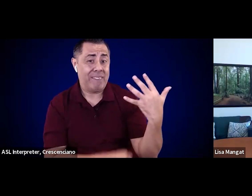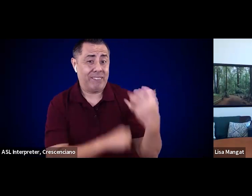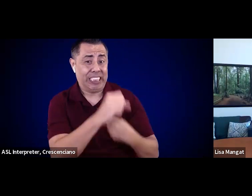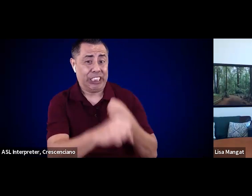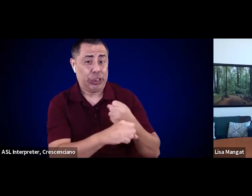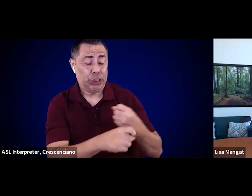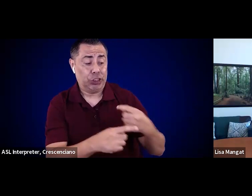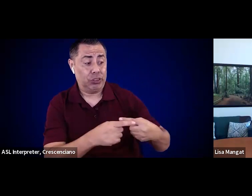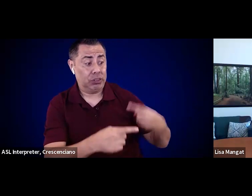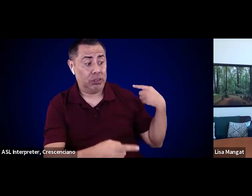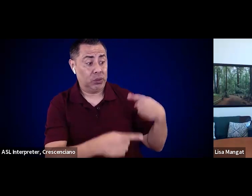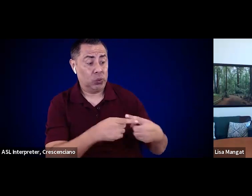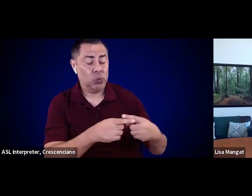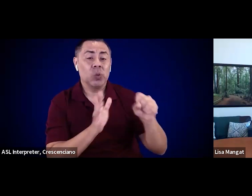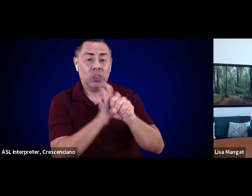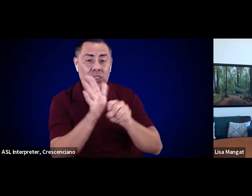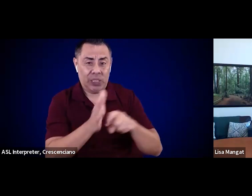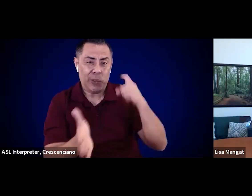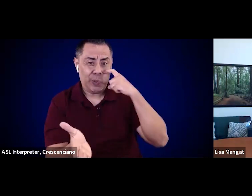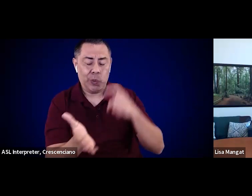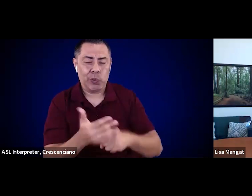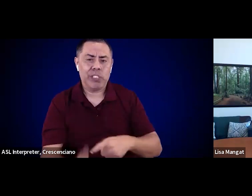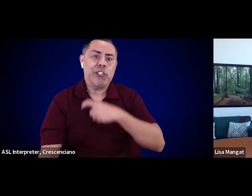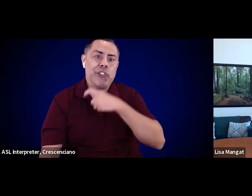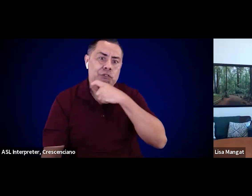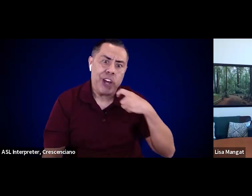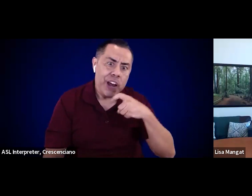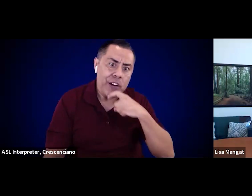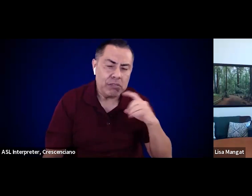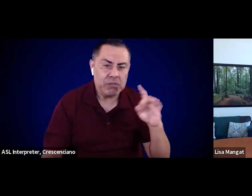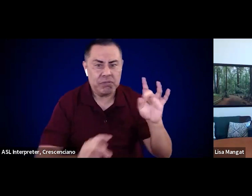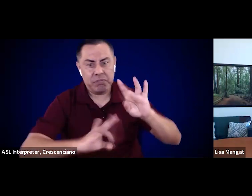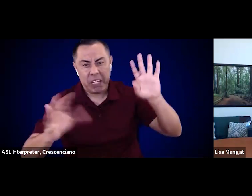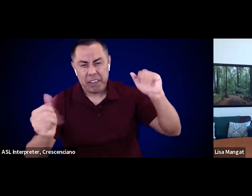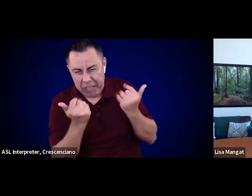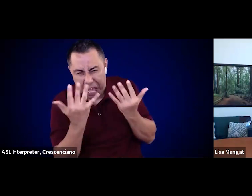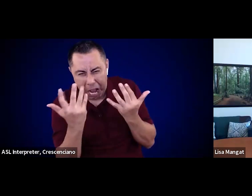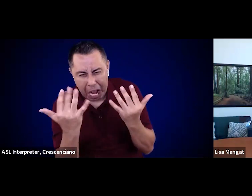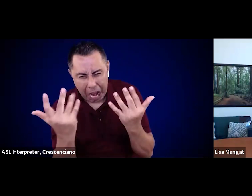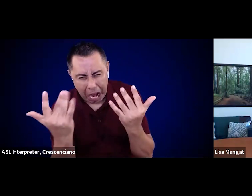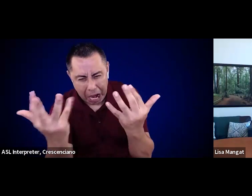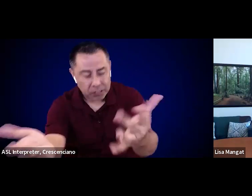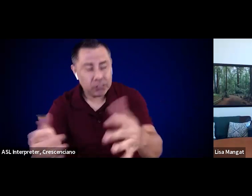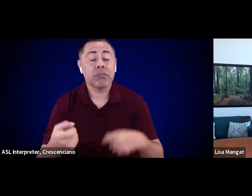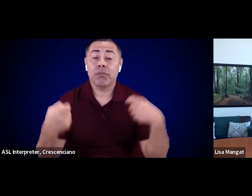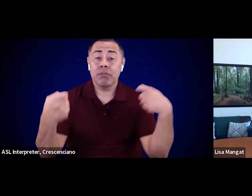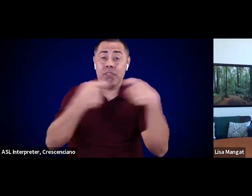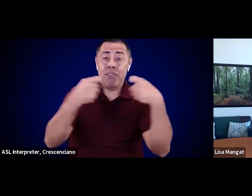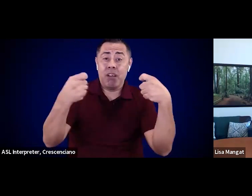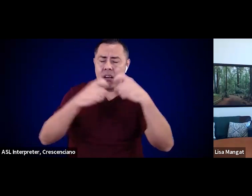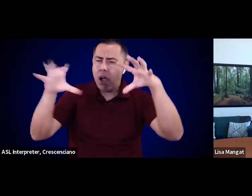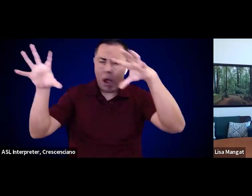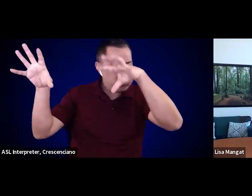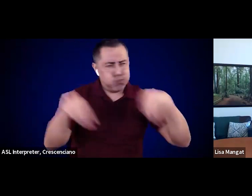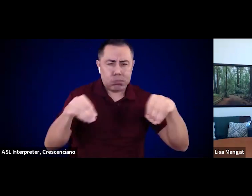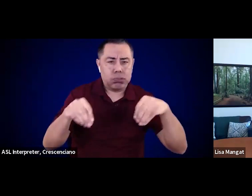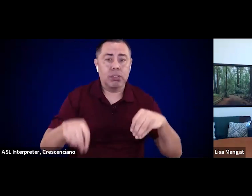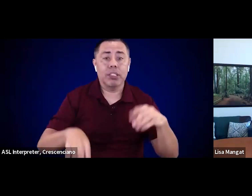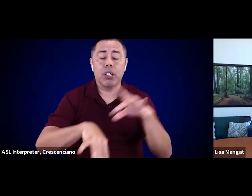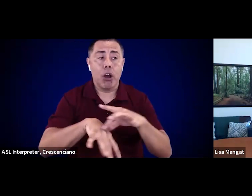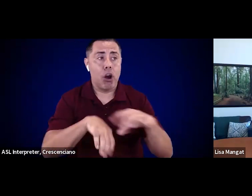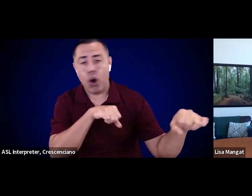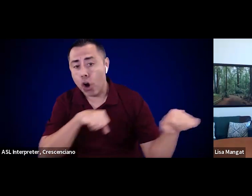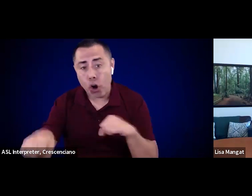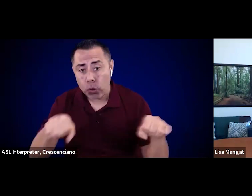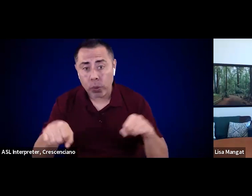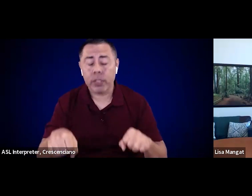severe drought, catastrophic wildfires, power grid outage challenges, earthquakes, intensive storms, severe flooding, and